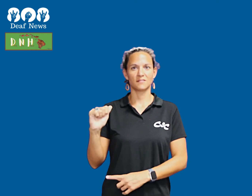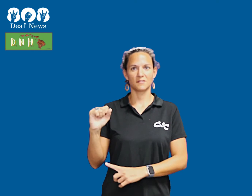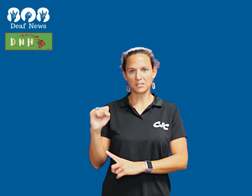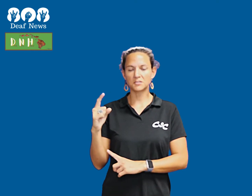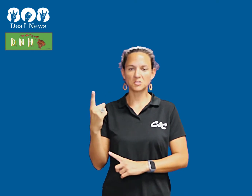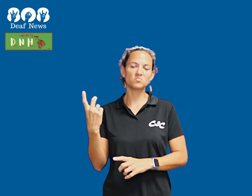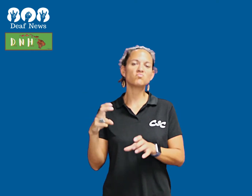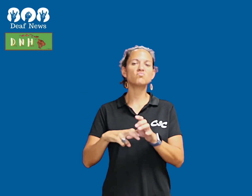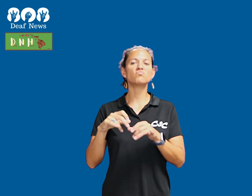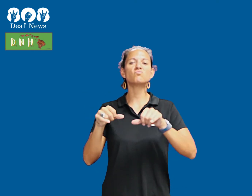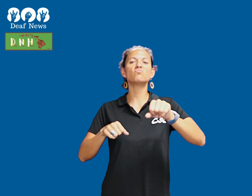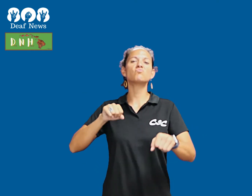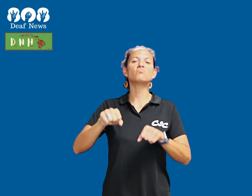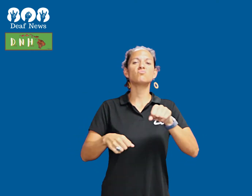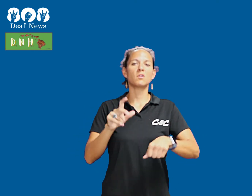was fishing on his kayak,